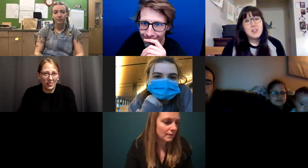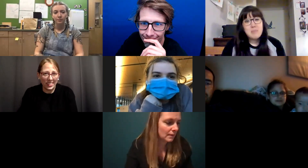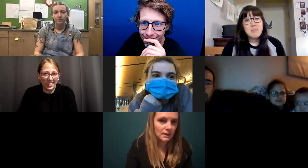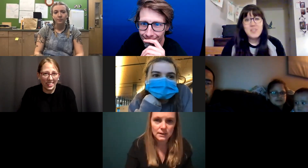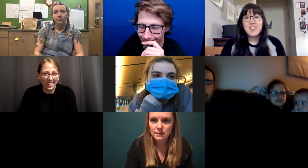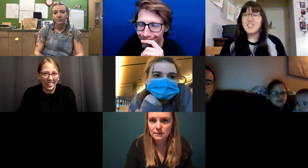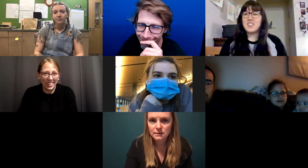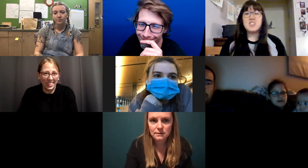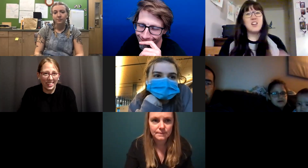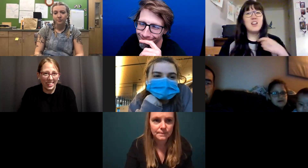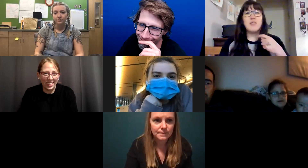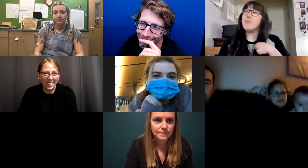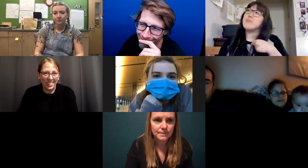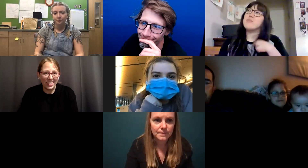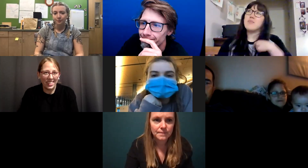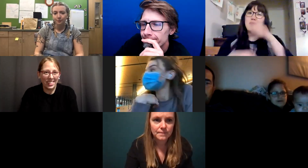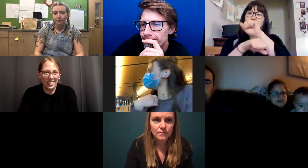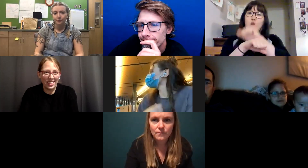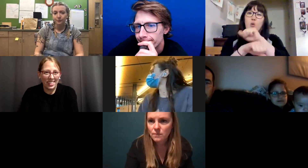about.